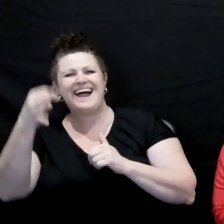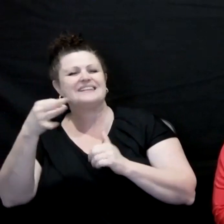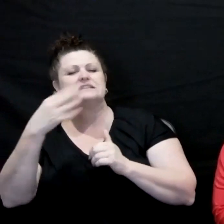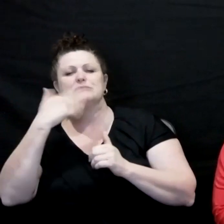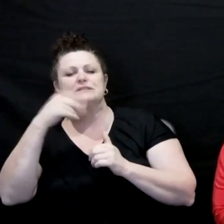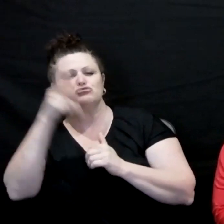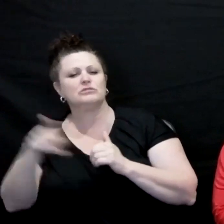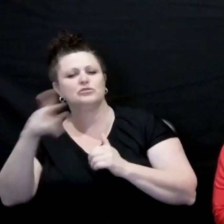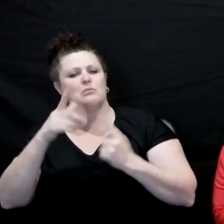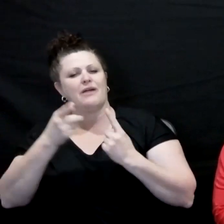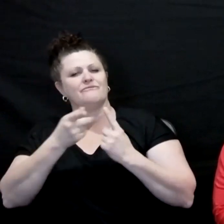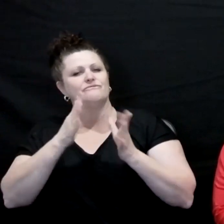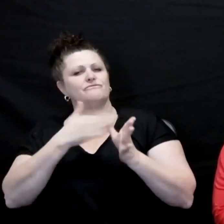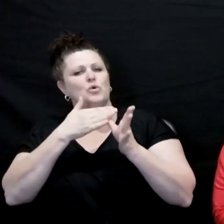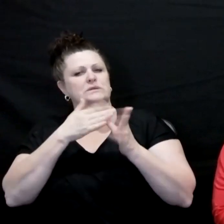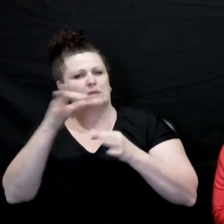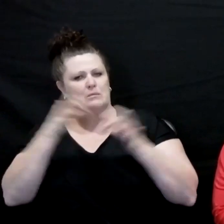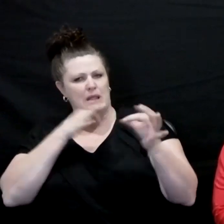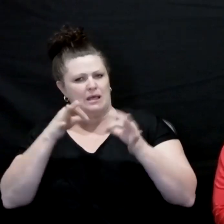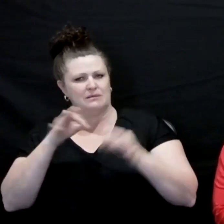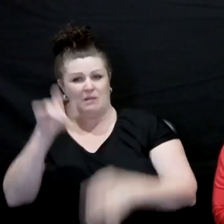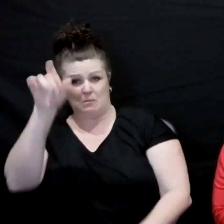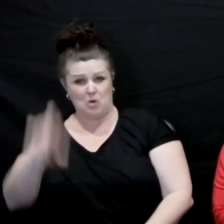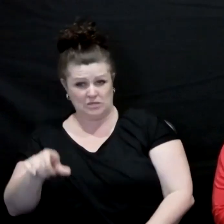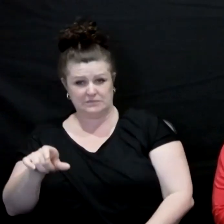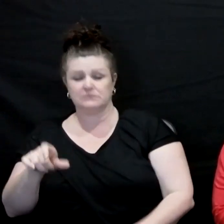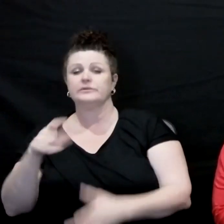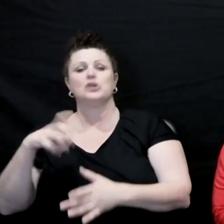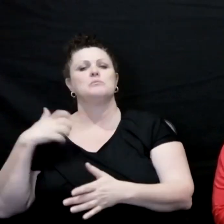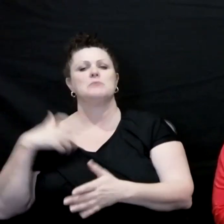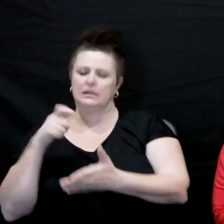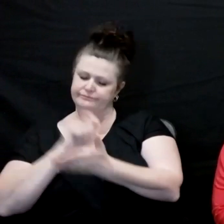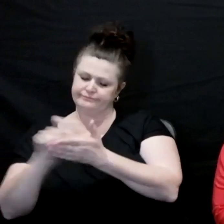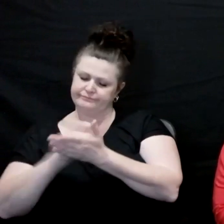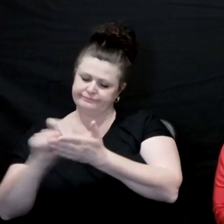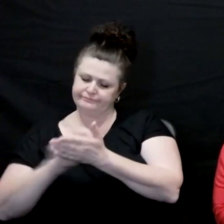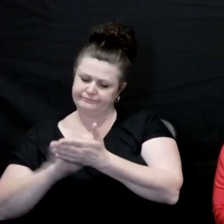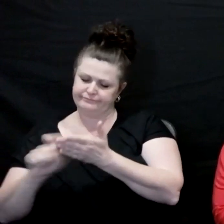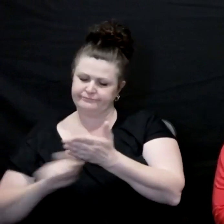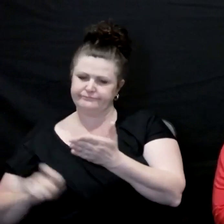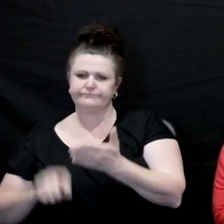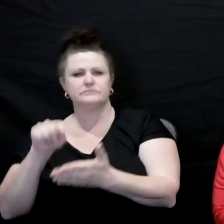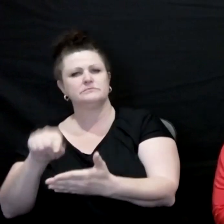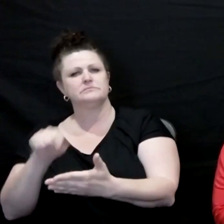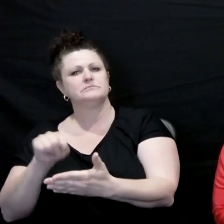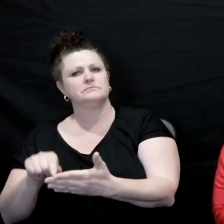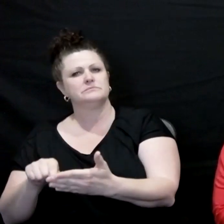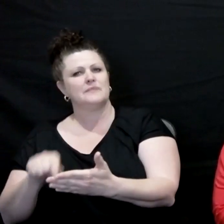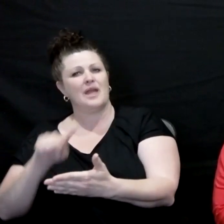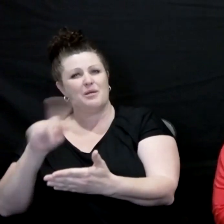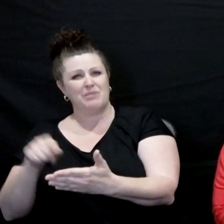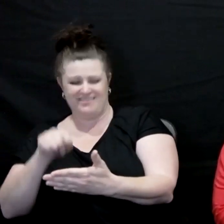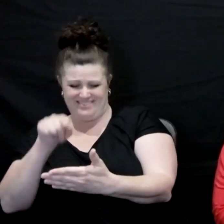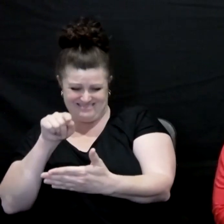plan, and the operator wrote the complaint. This doesn't coincide with what